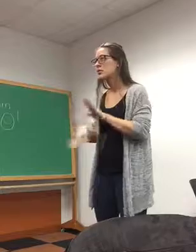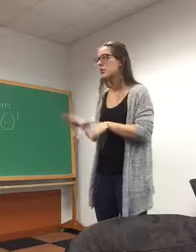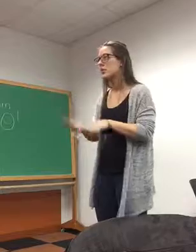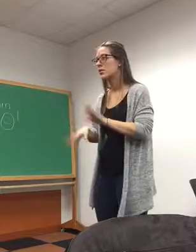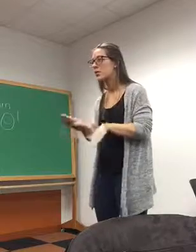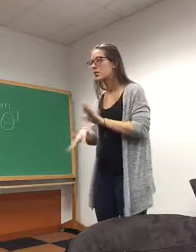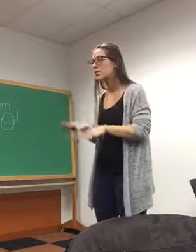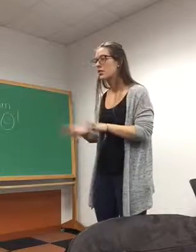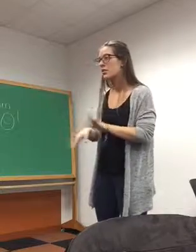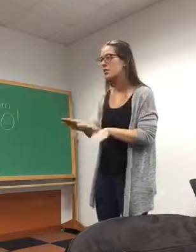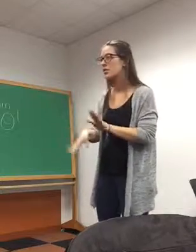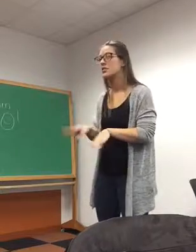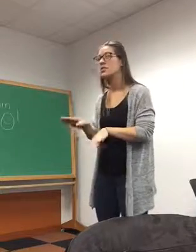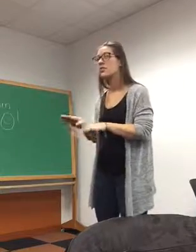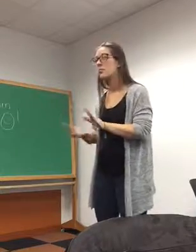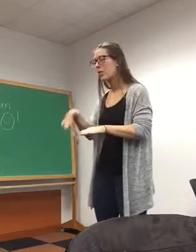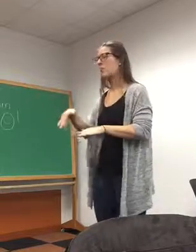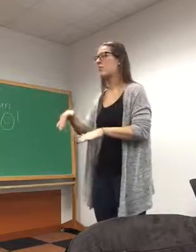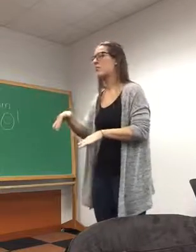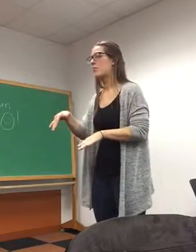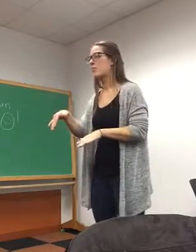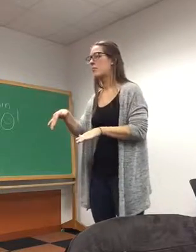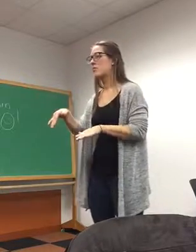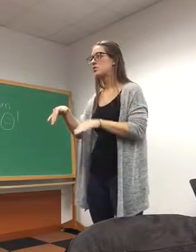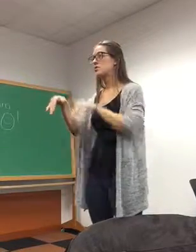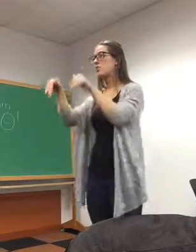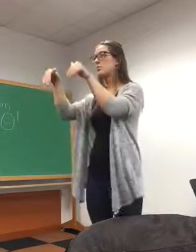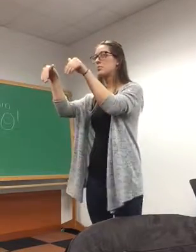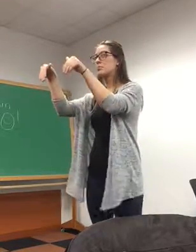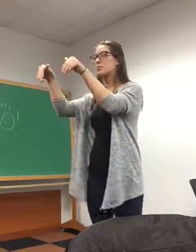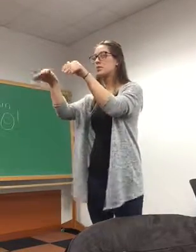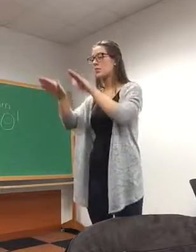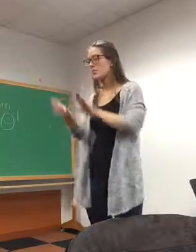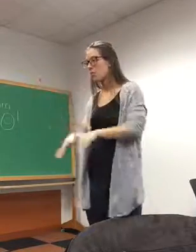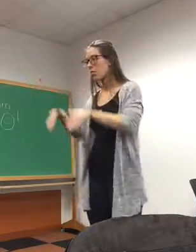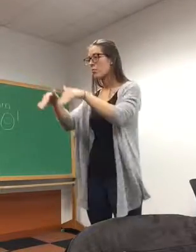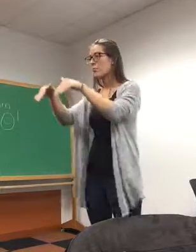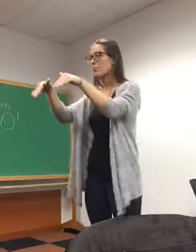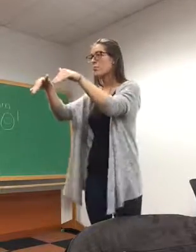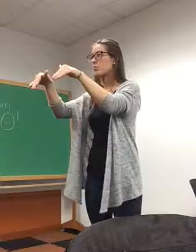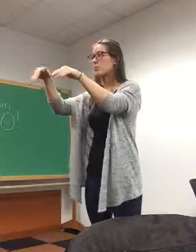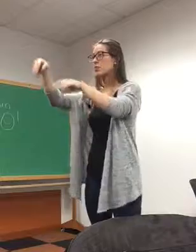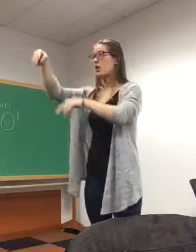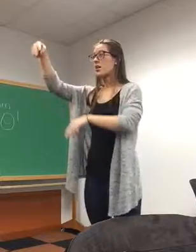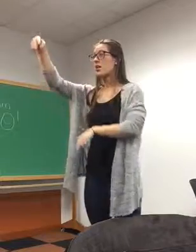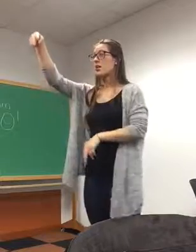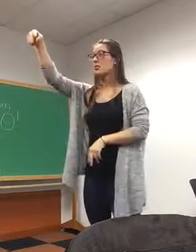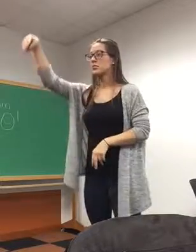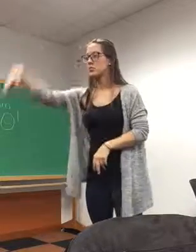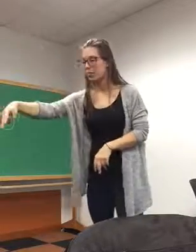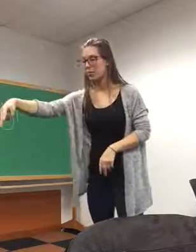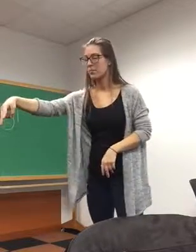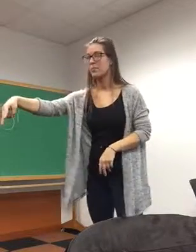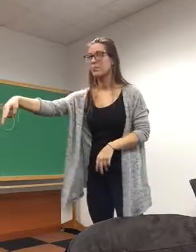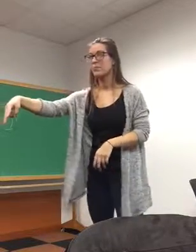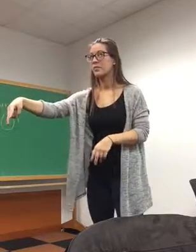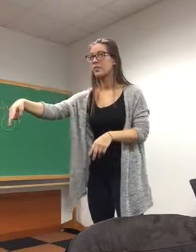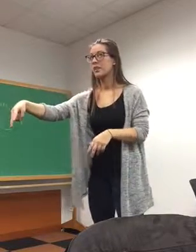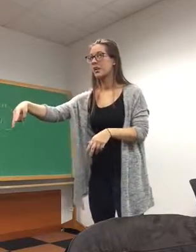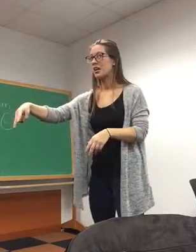3, 4, 1, 2, 3, 4. Off the board. Big hit, boy. Boom. He's up in the air. He's driving forward. He lands. All of a sudden, he realizes, the takeoff.